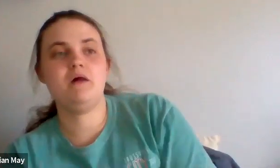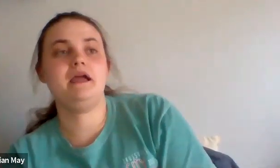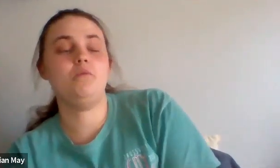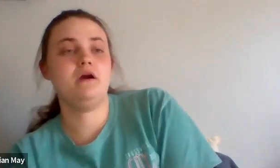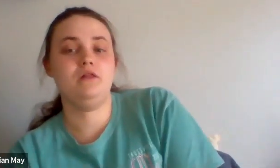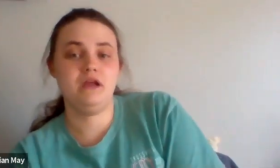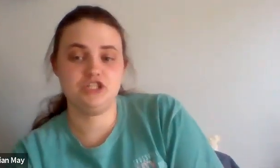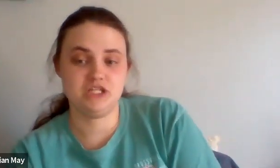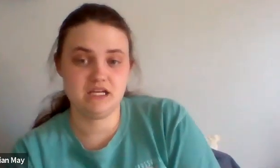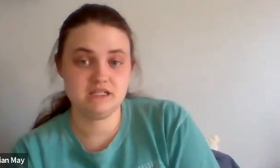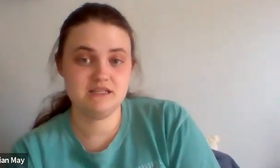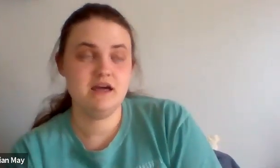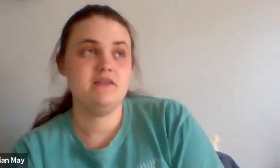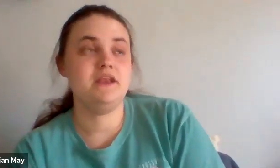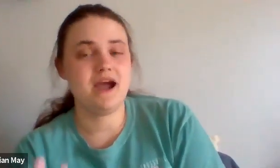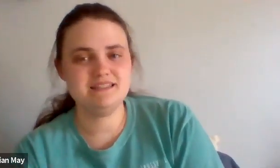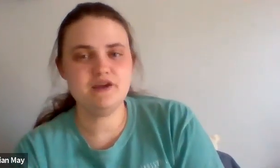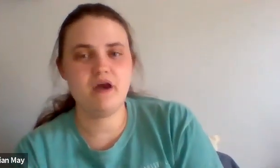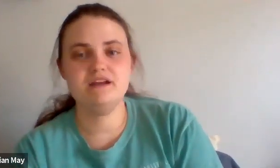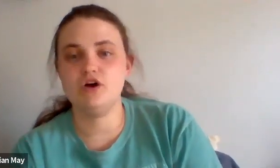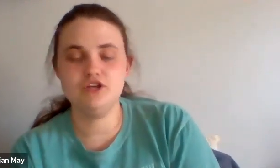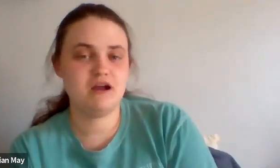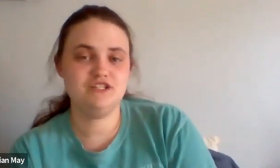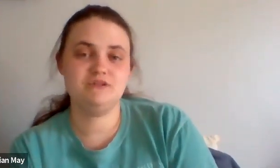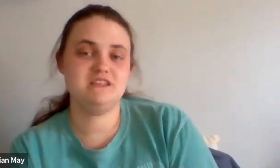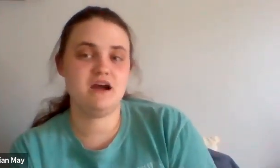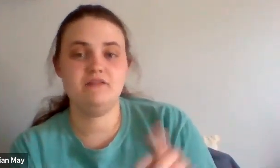like where a location is, the nice thing about it is all you got to do is sign like